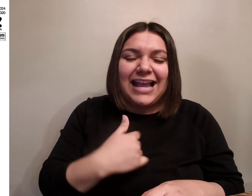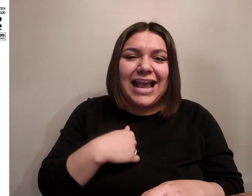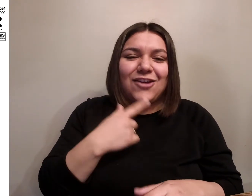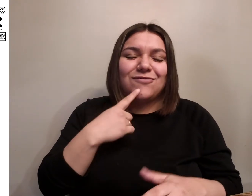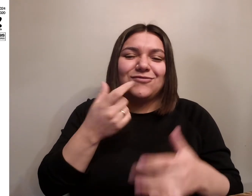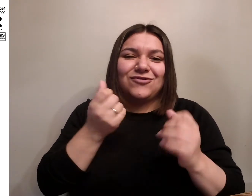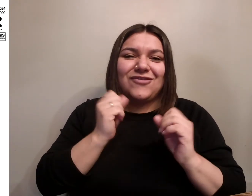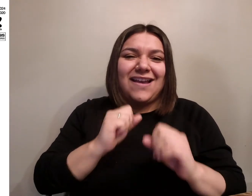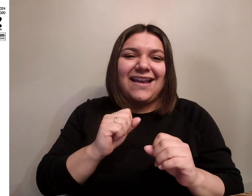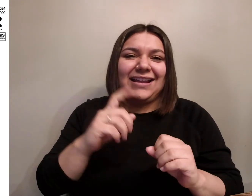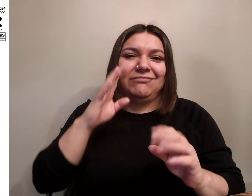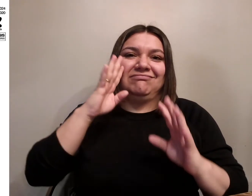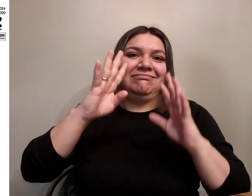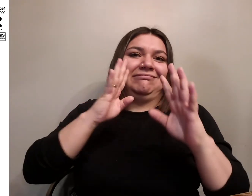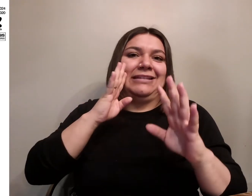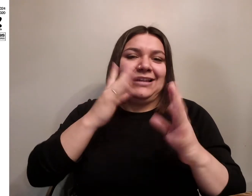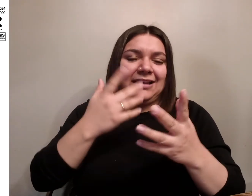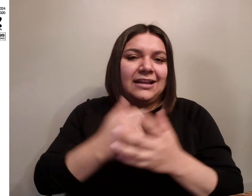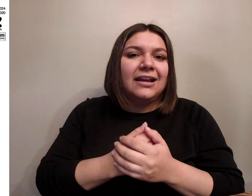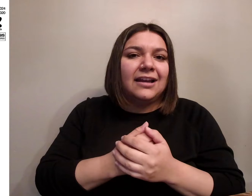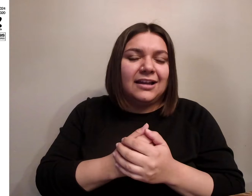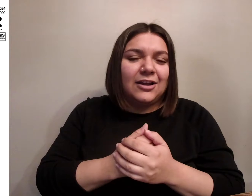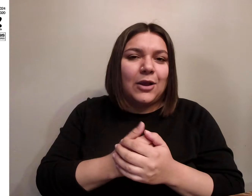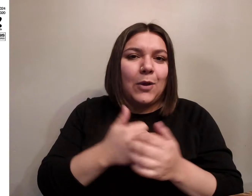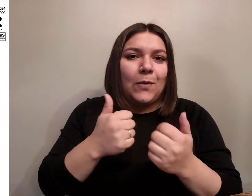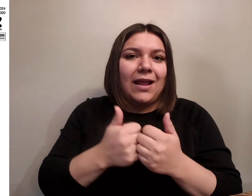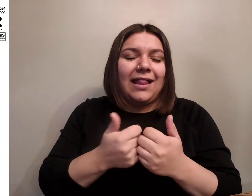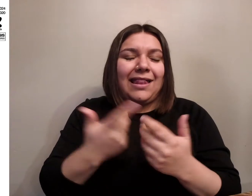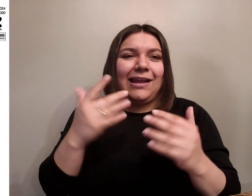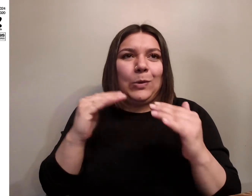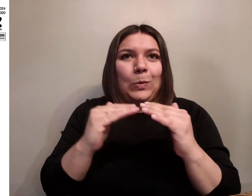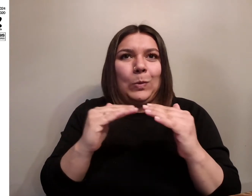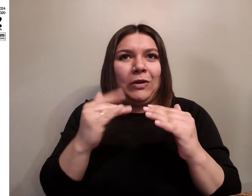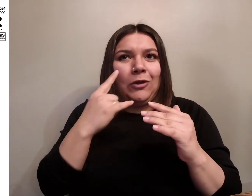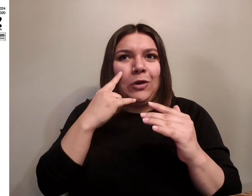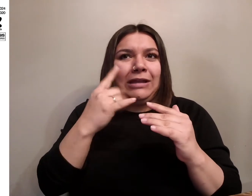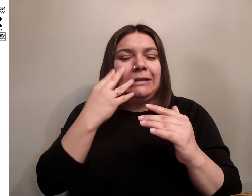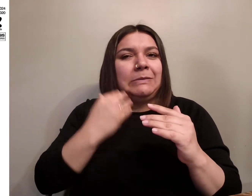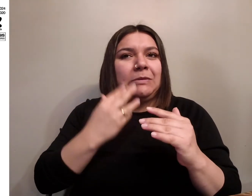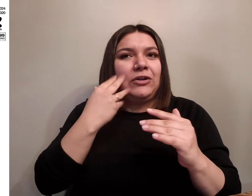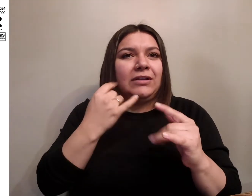Really, I mean, this is I keep trying to come up with